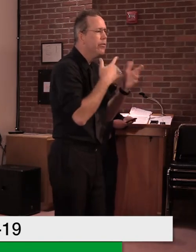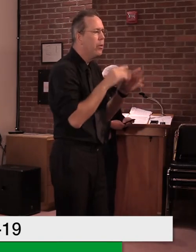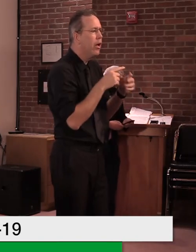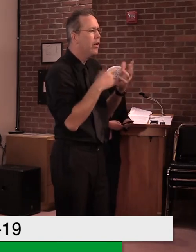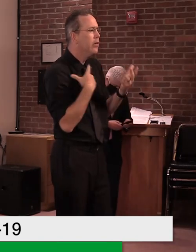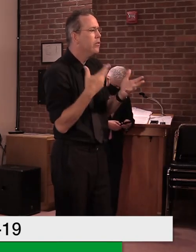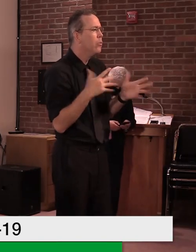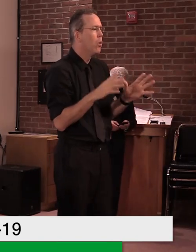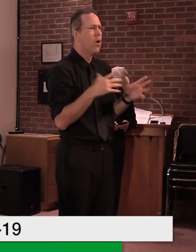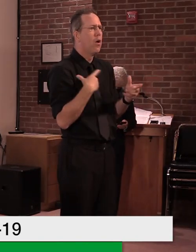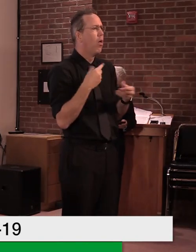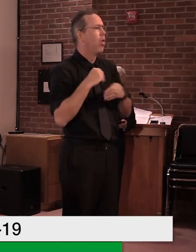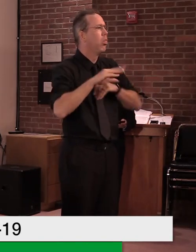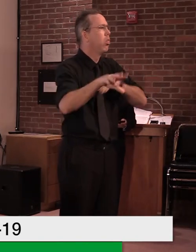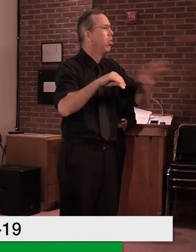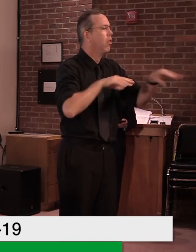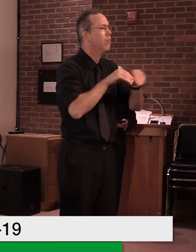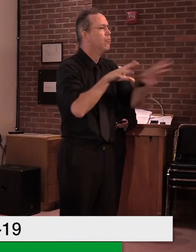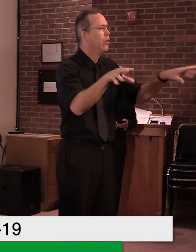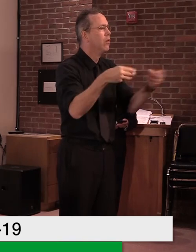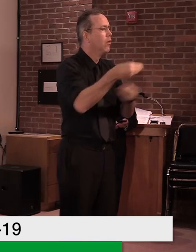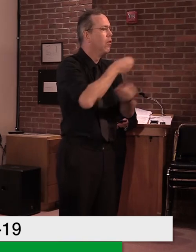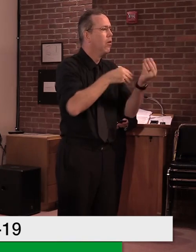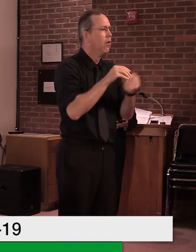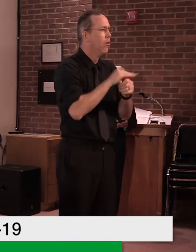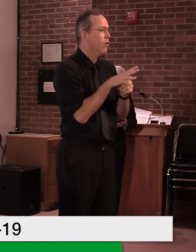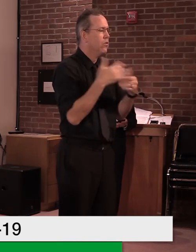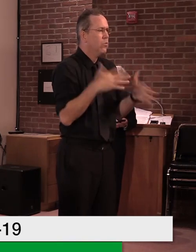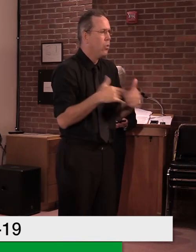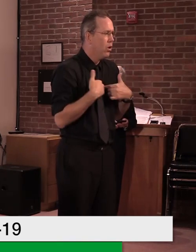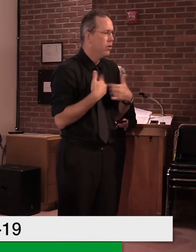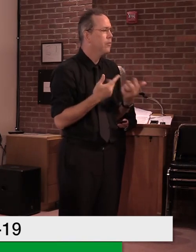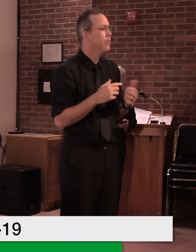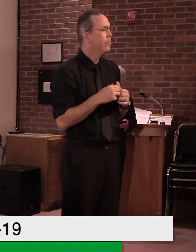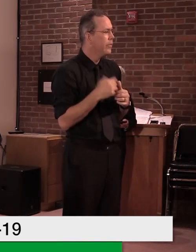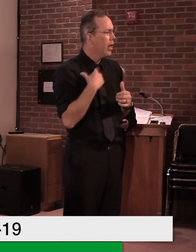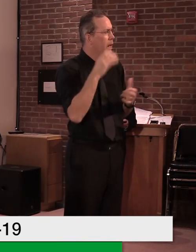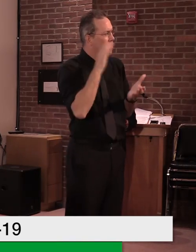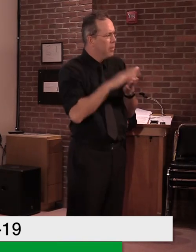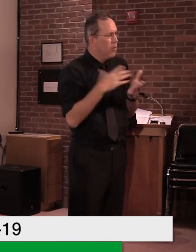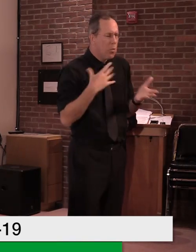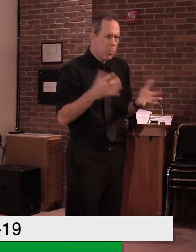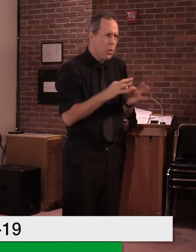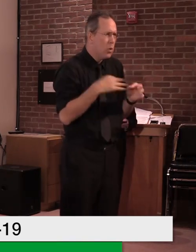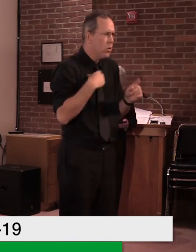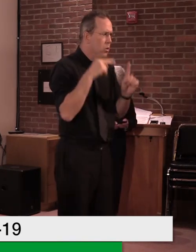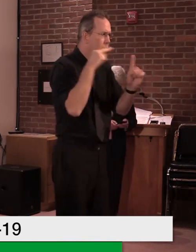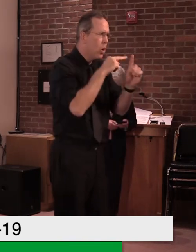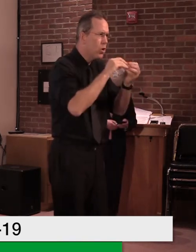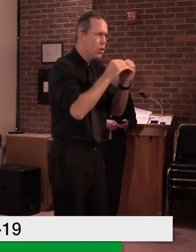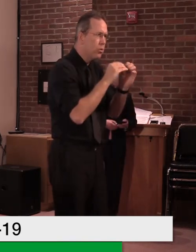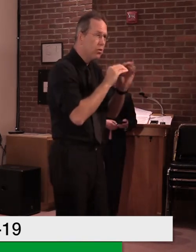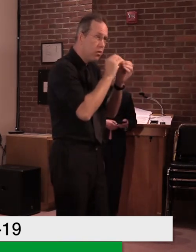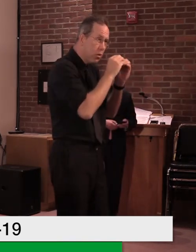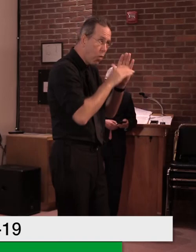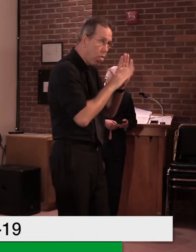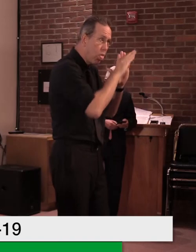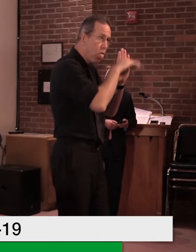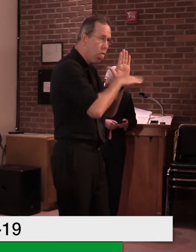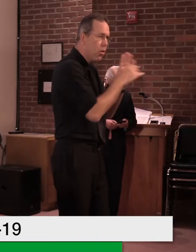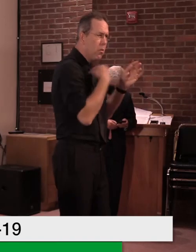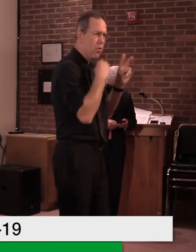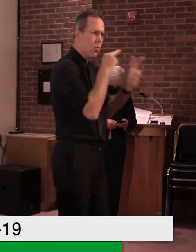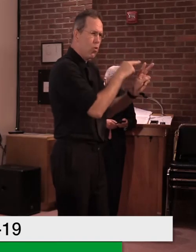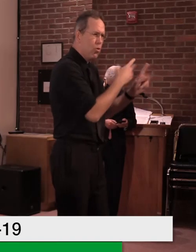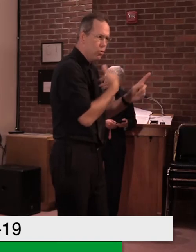unknowingly. And but I believe, again, we'll just keep track of this. It is concerning to see the outliers. And again, I